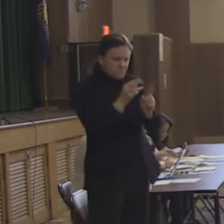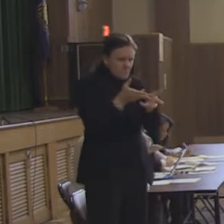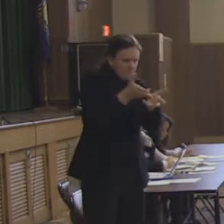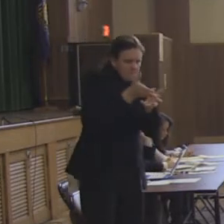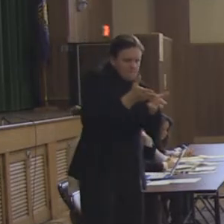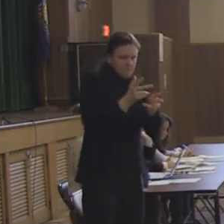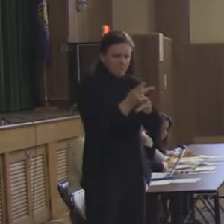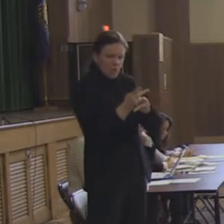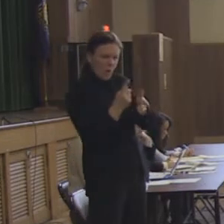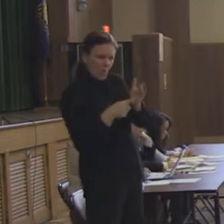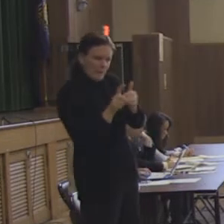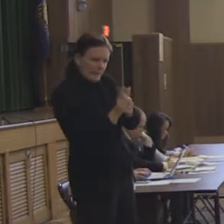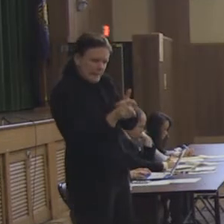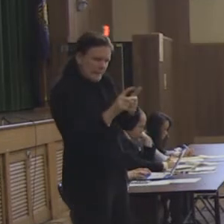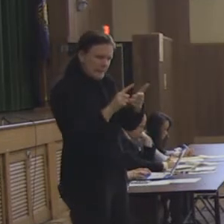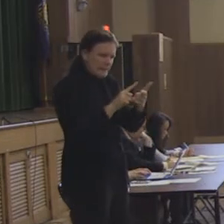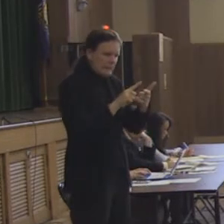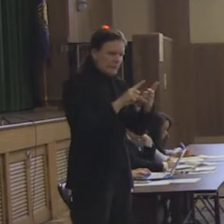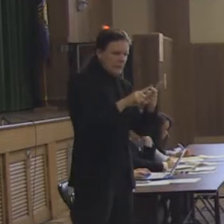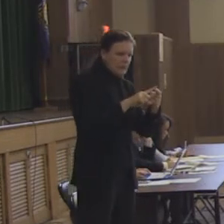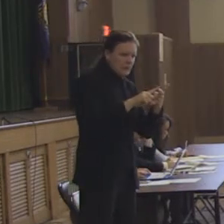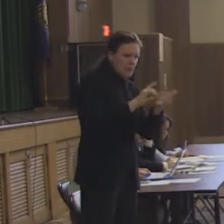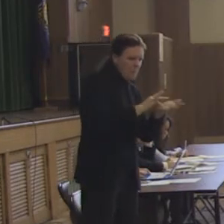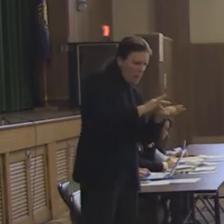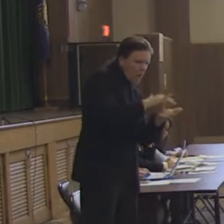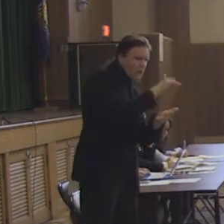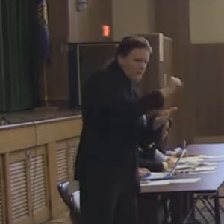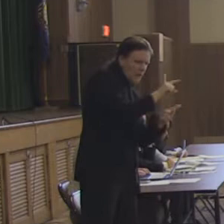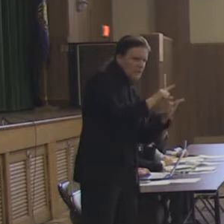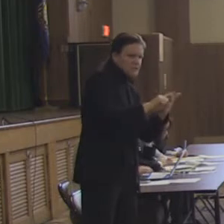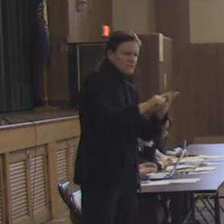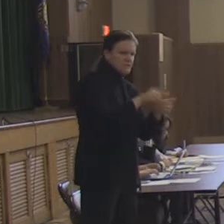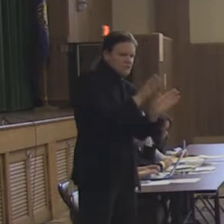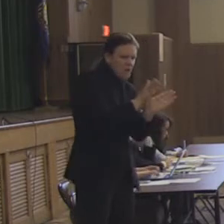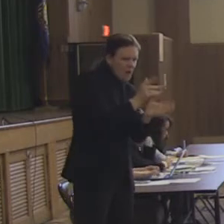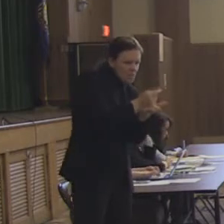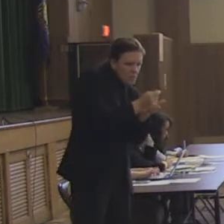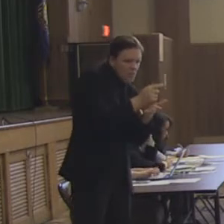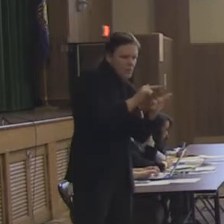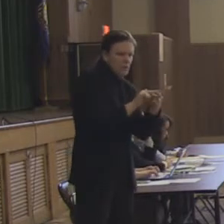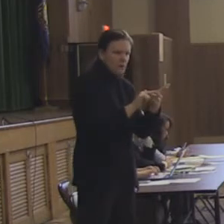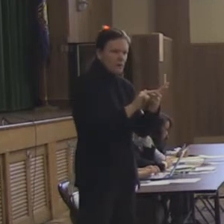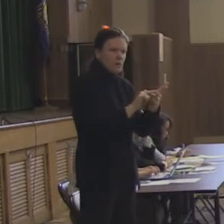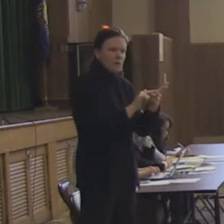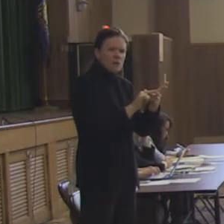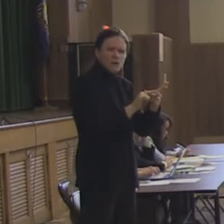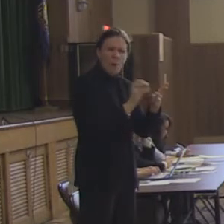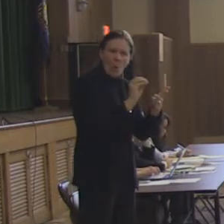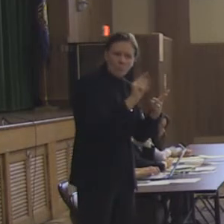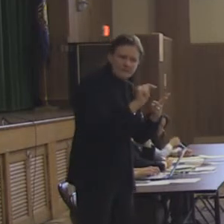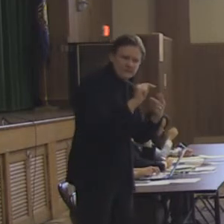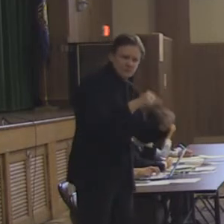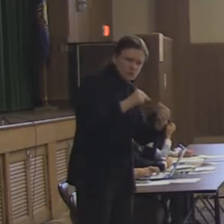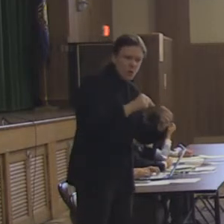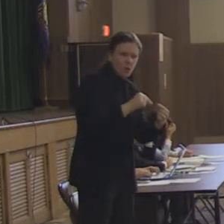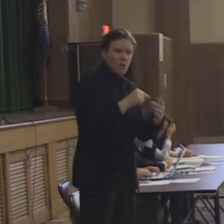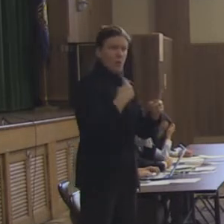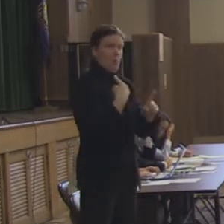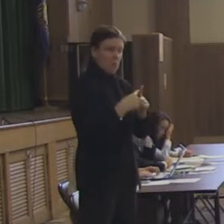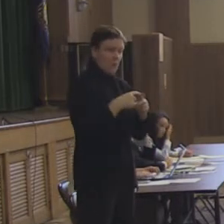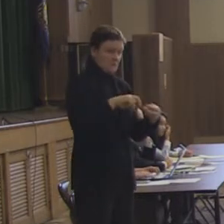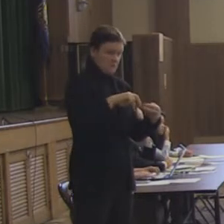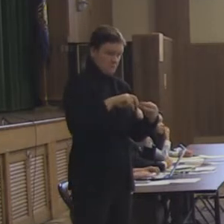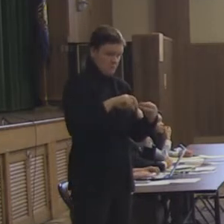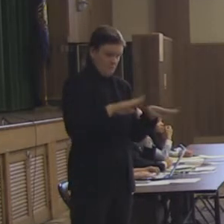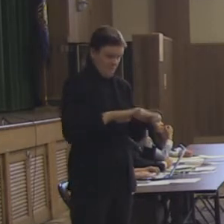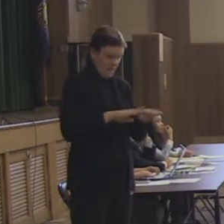who worked on the intake. It was that the person would come in, was developmentally disabled, had a severe behavior issue